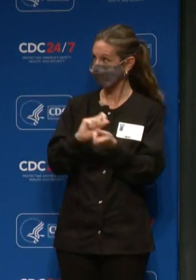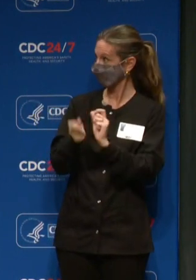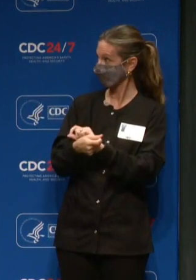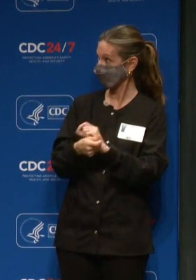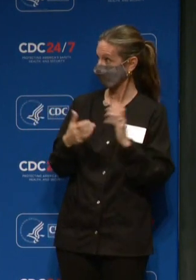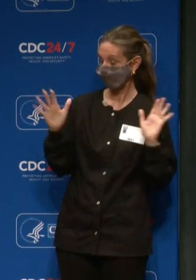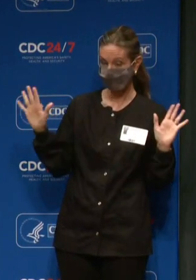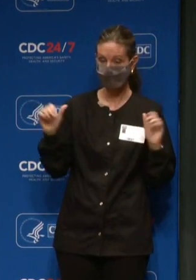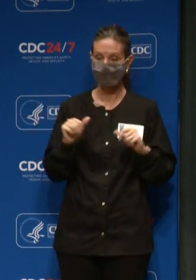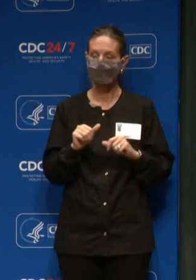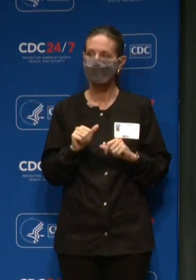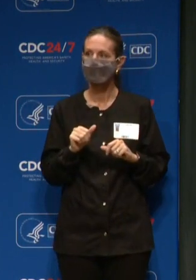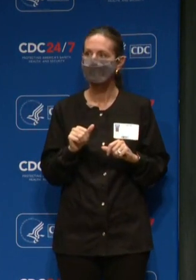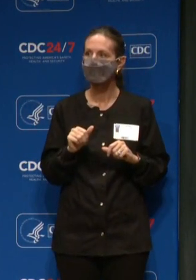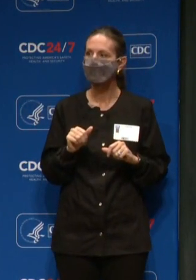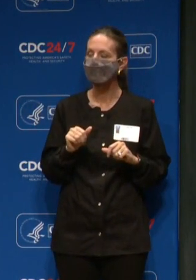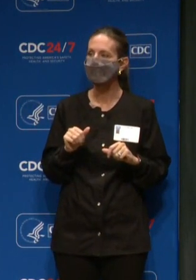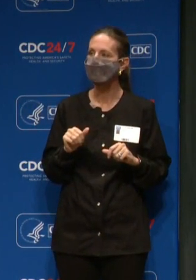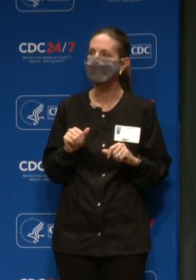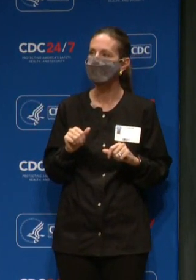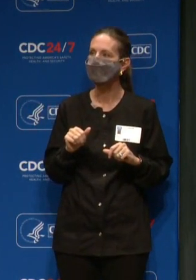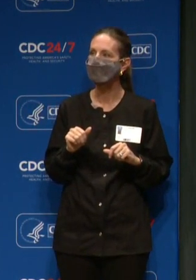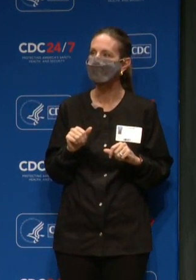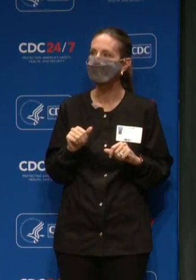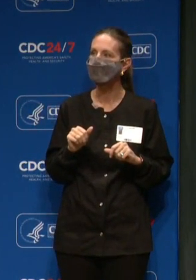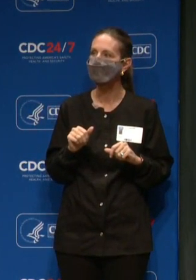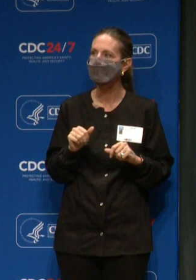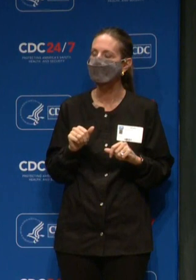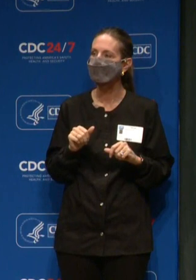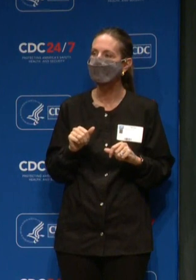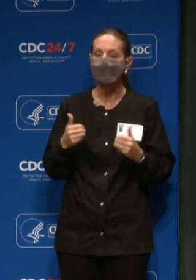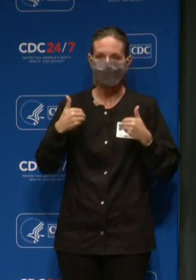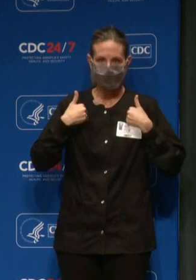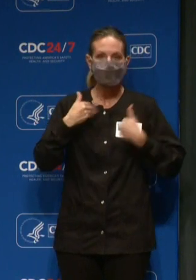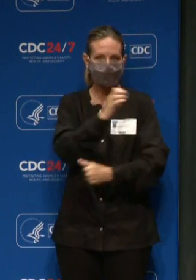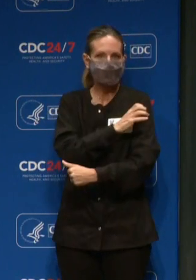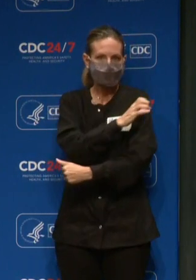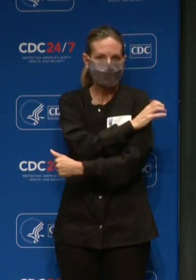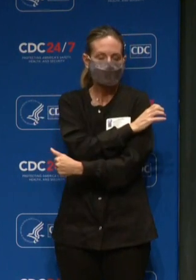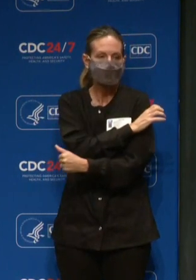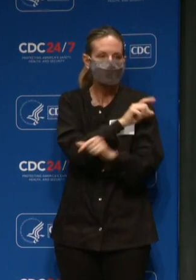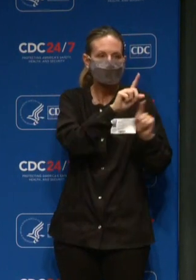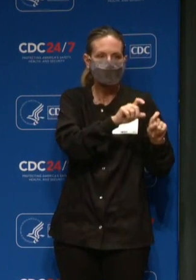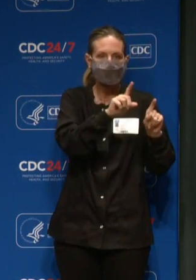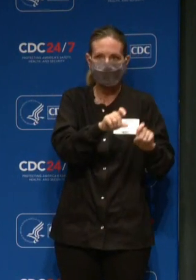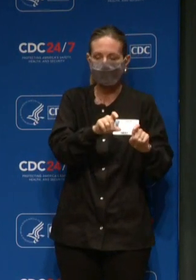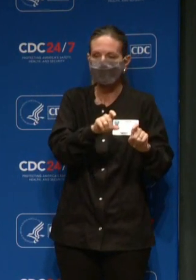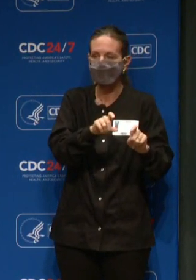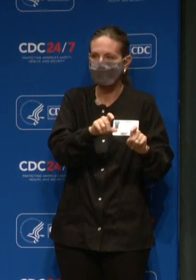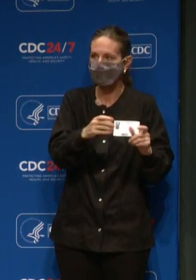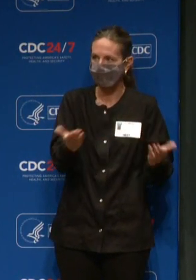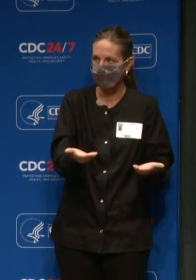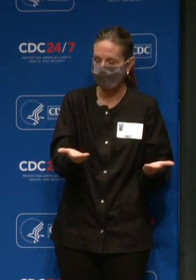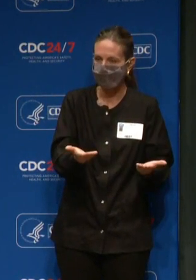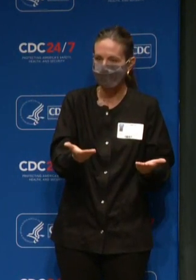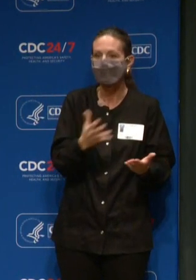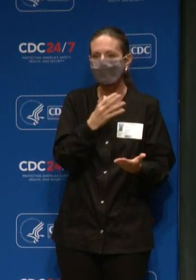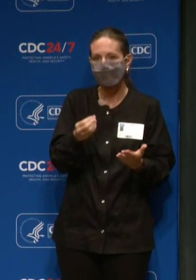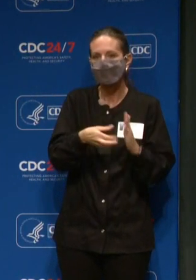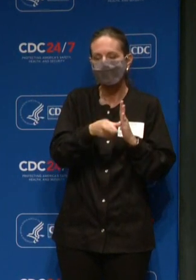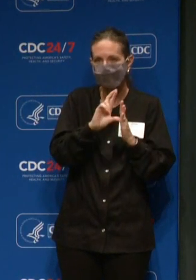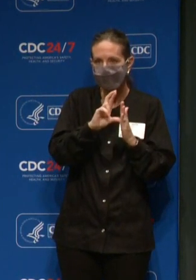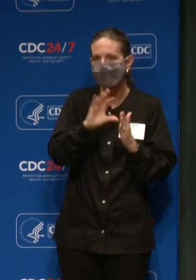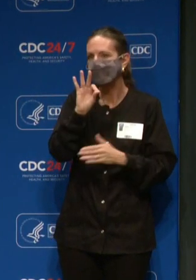here, the AstraZeneca trial remains on clinical trial hold here in the United States because of the review by the FDA and